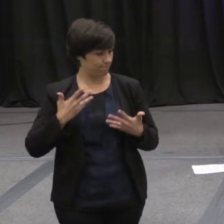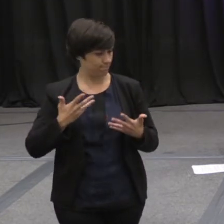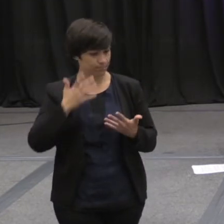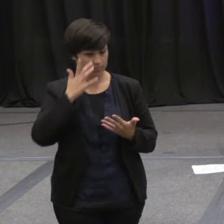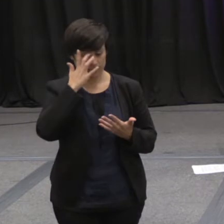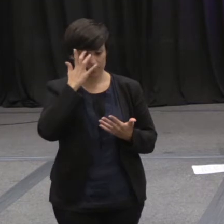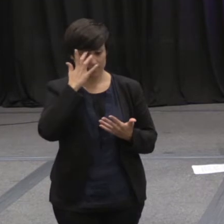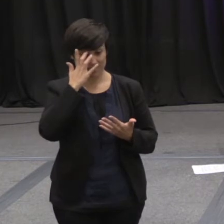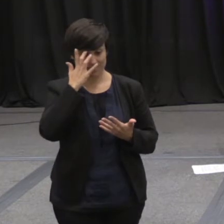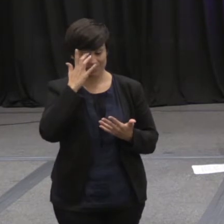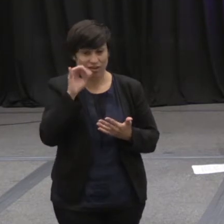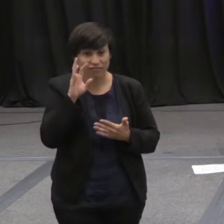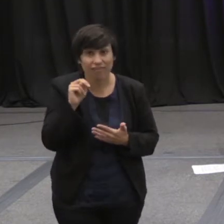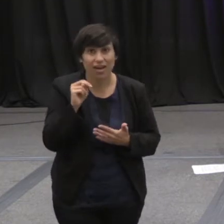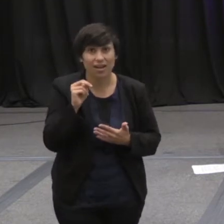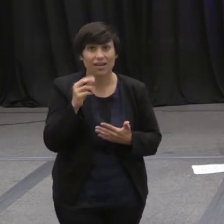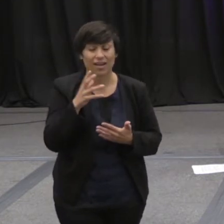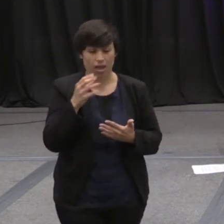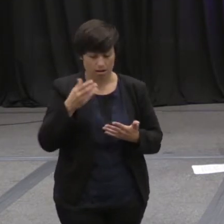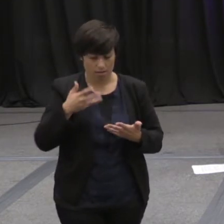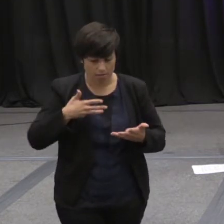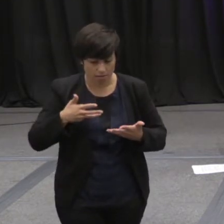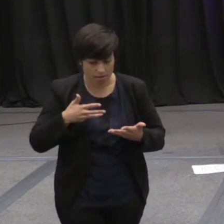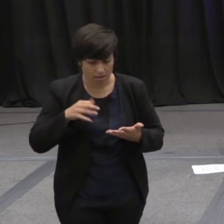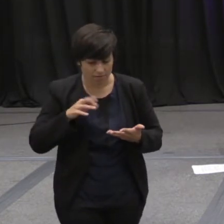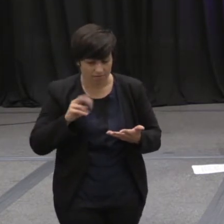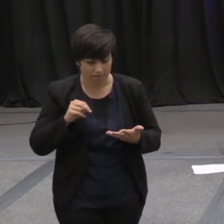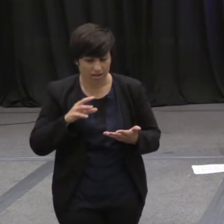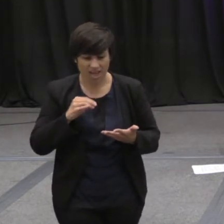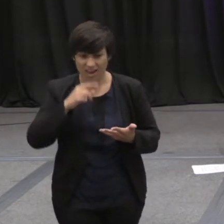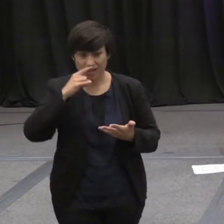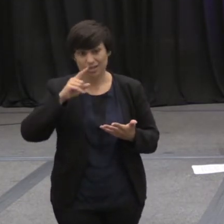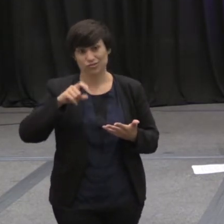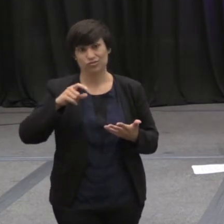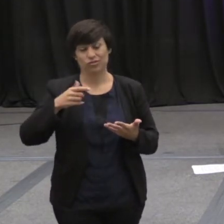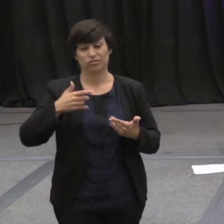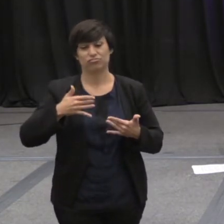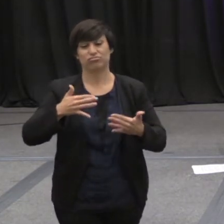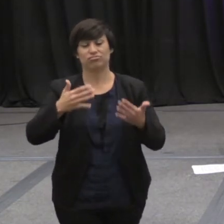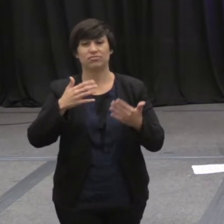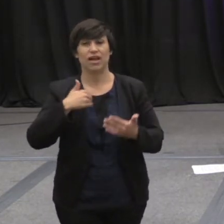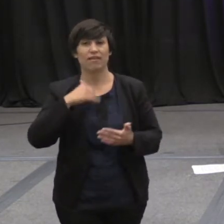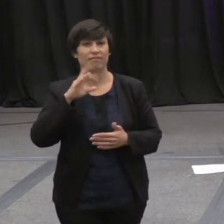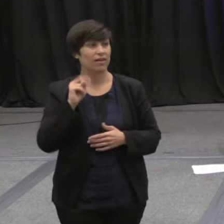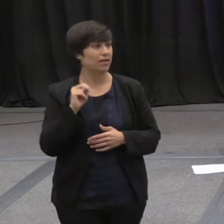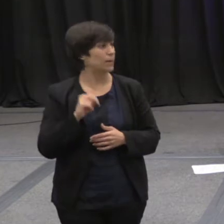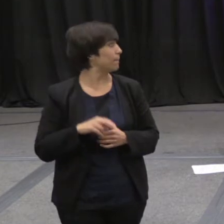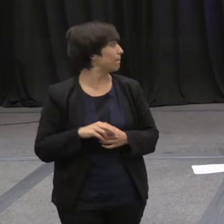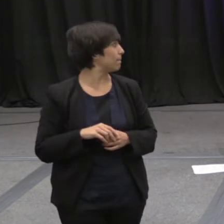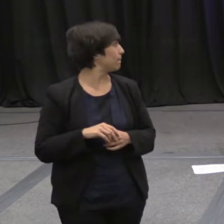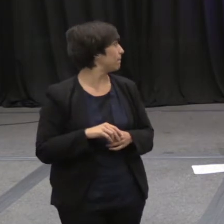they're fun, and this is fun, and kids, guys, you get to have fun.